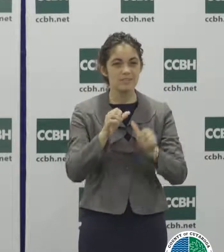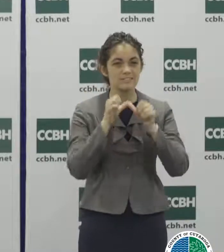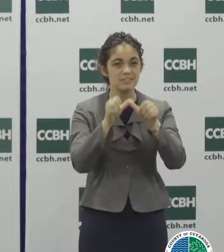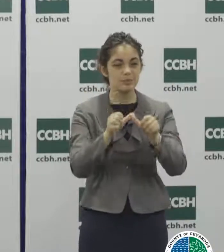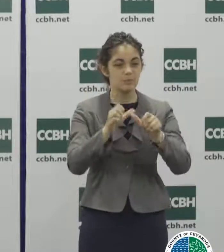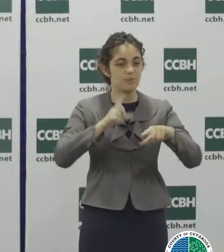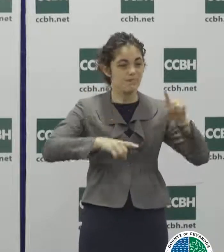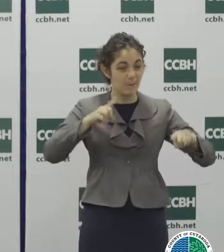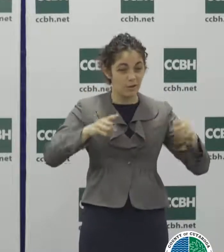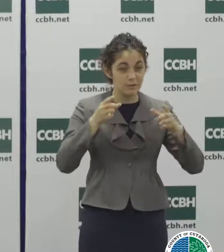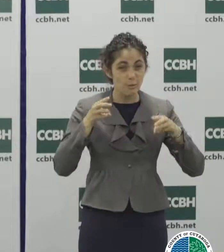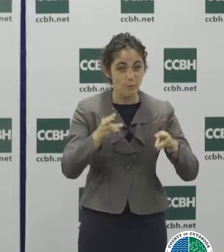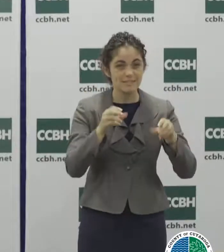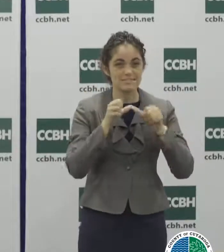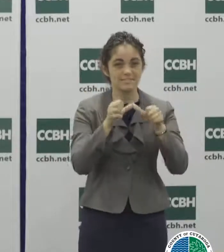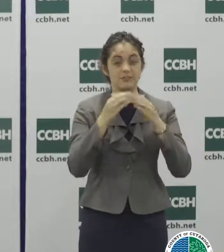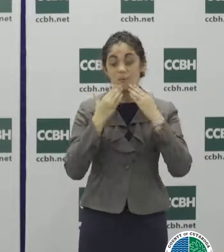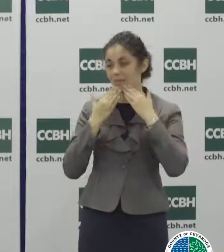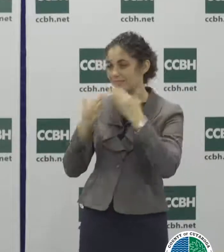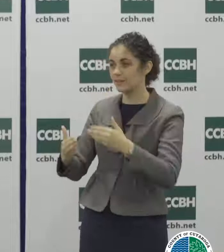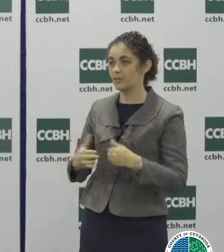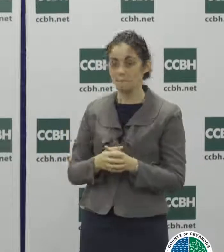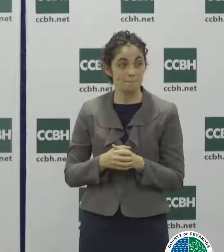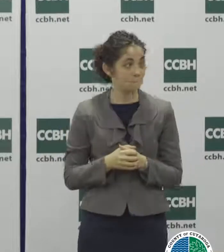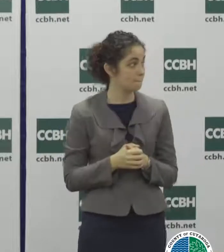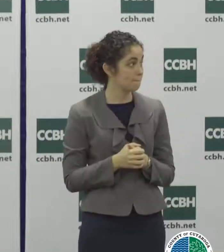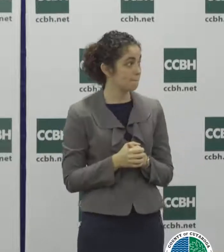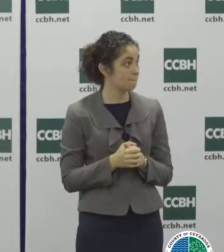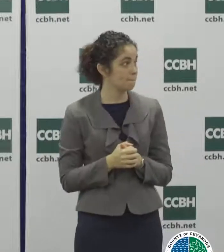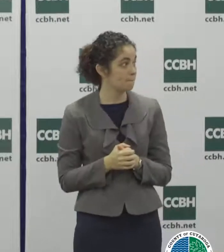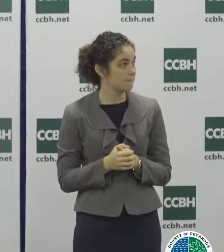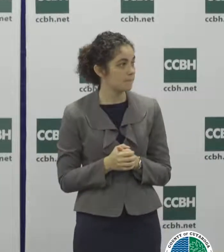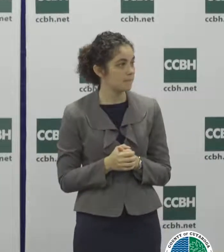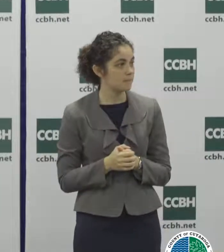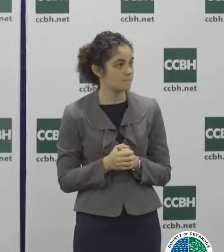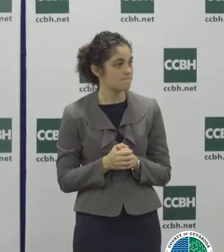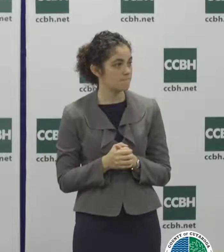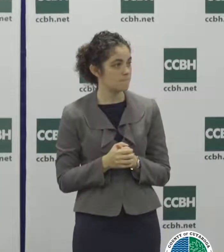do in different capacities, so thank you very much. Thank you.